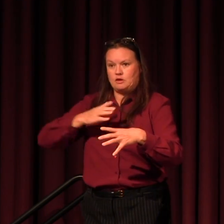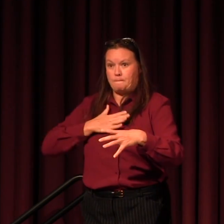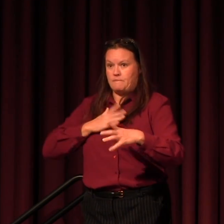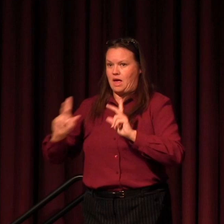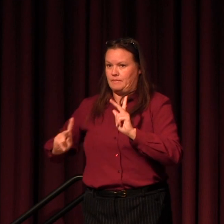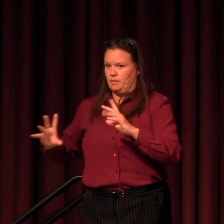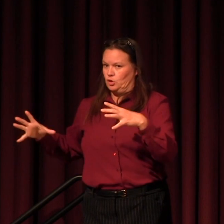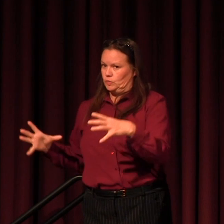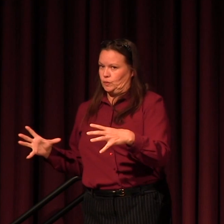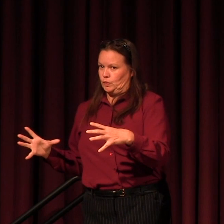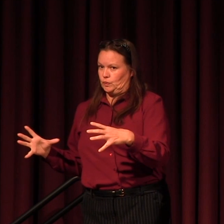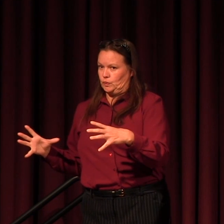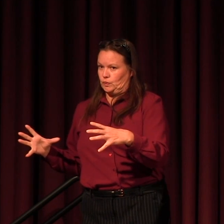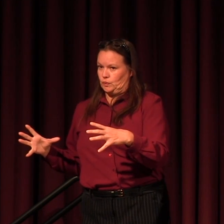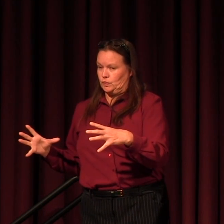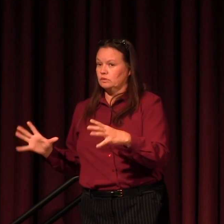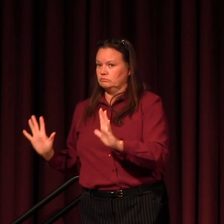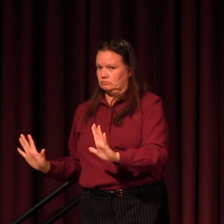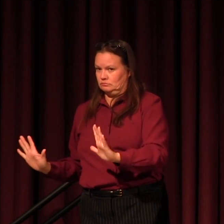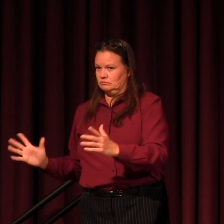or sometimes people of our kind,